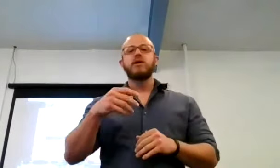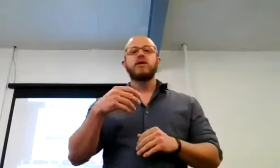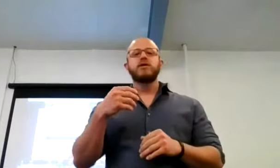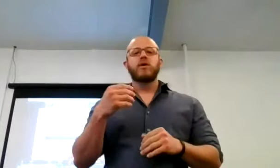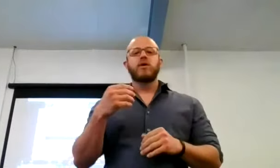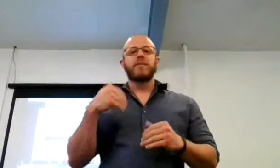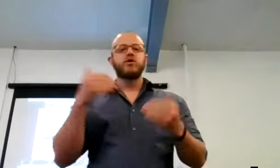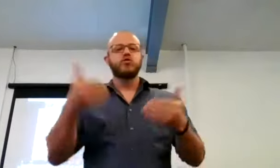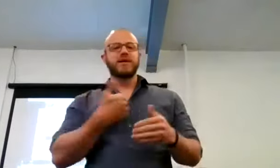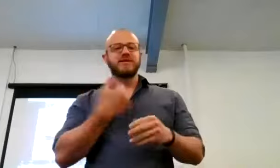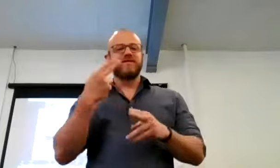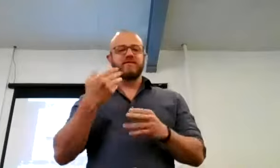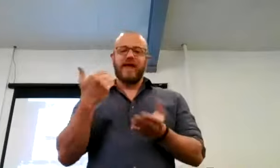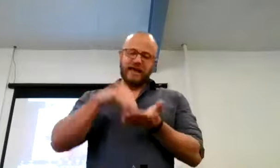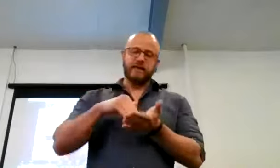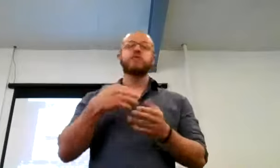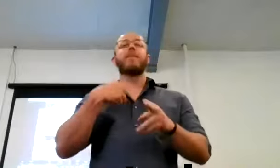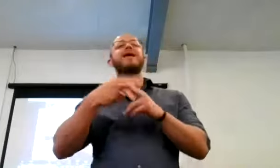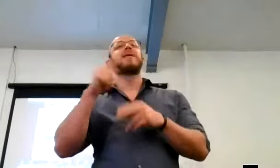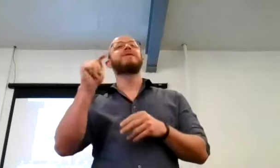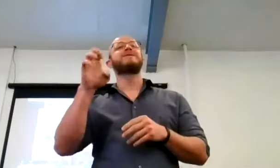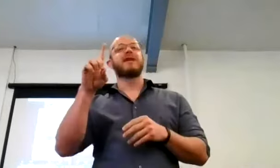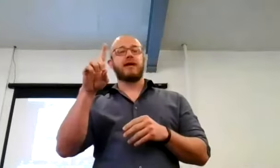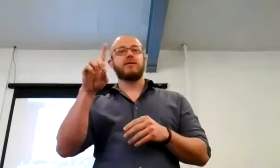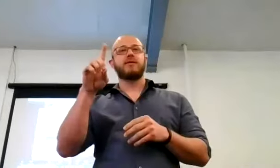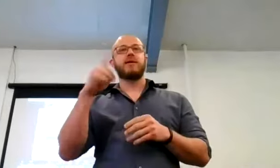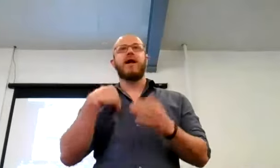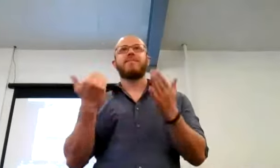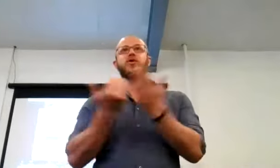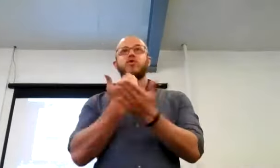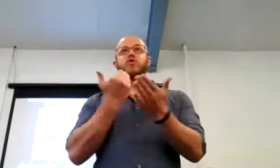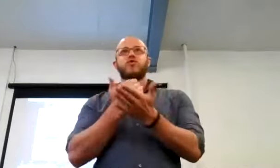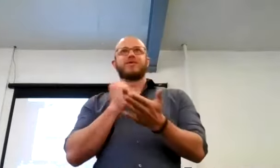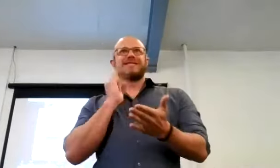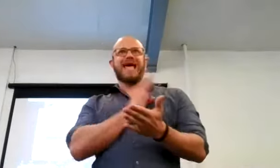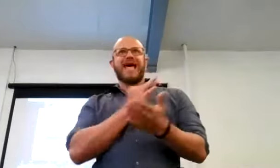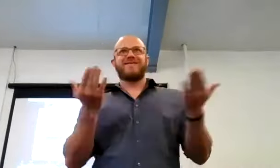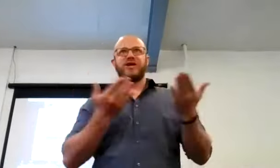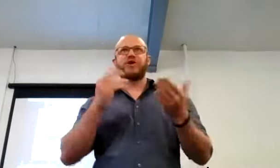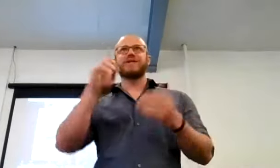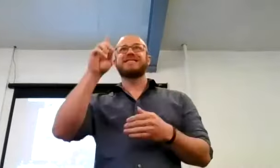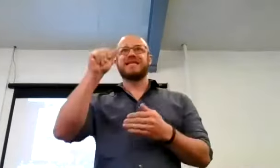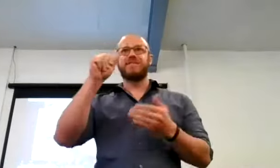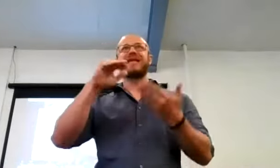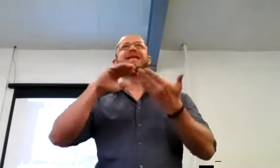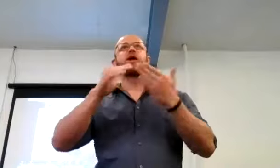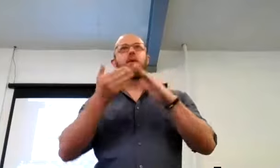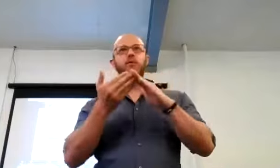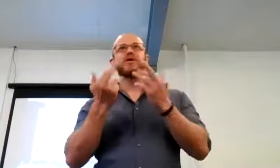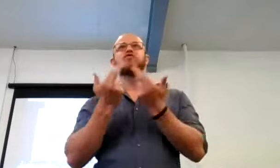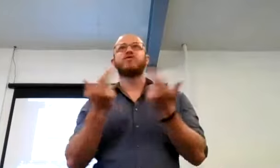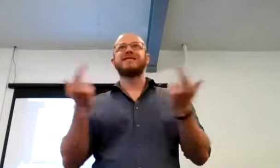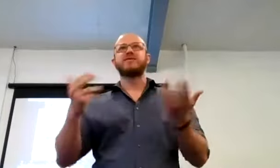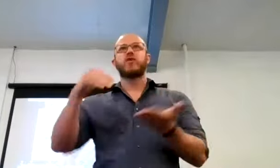Okay, and I'll introduce myself again. My name is Ted. I'm the new staff here for the